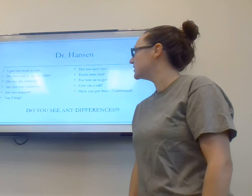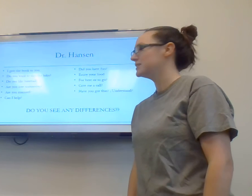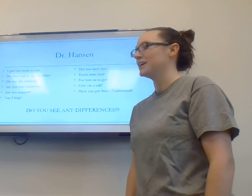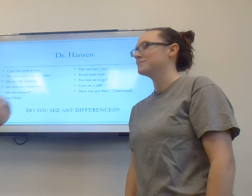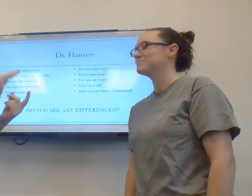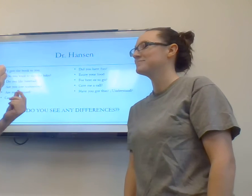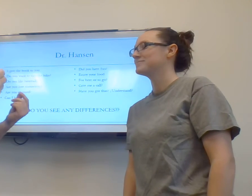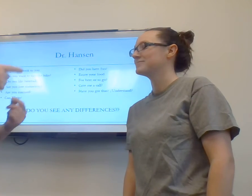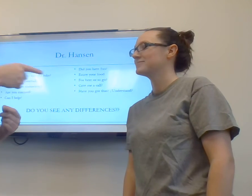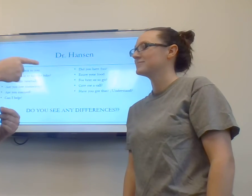Yeah.